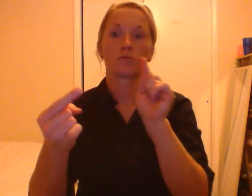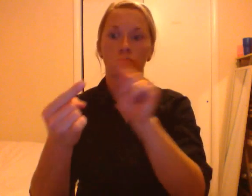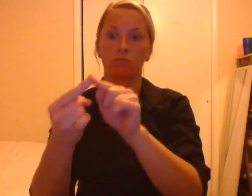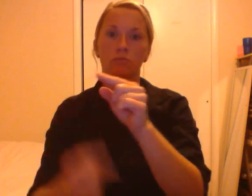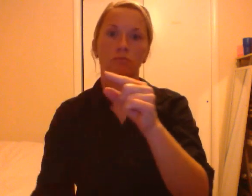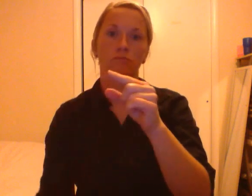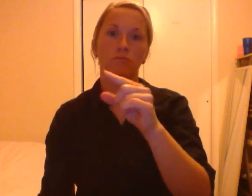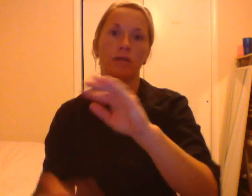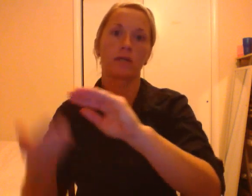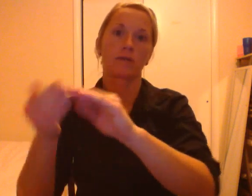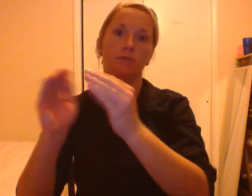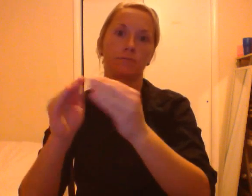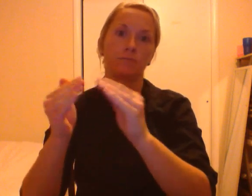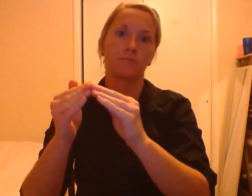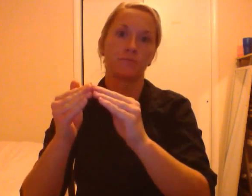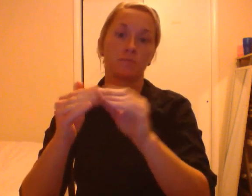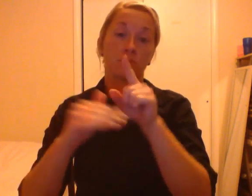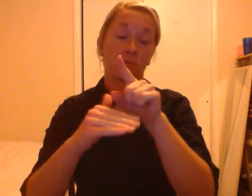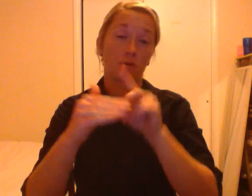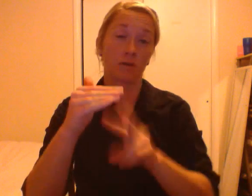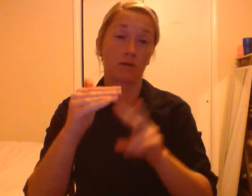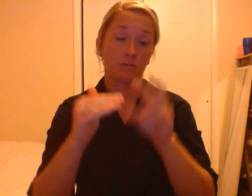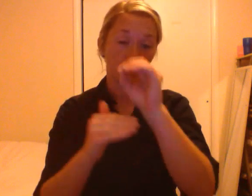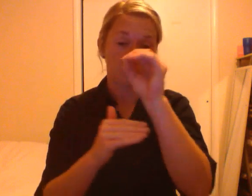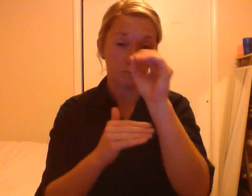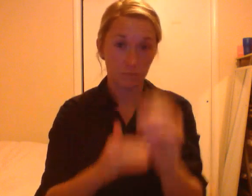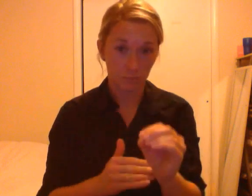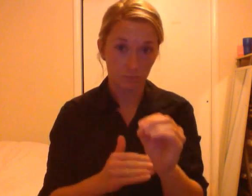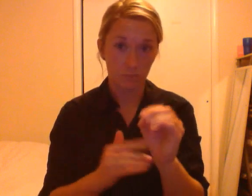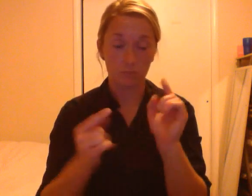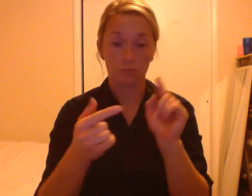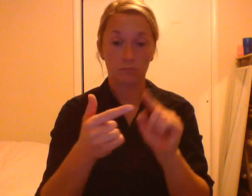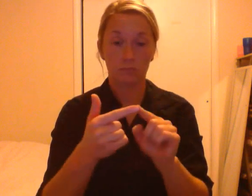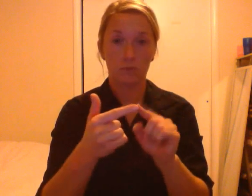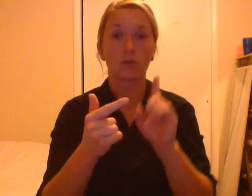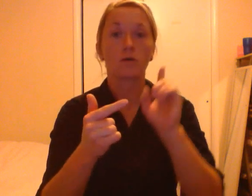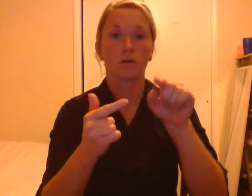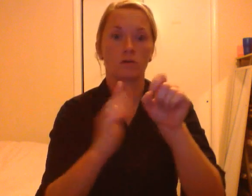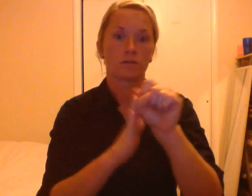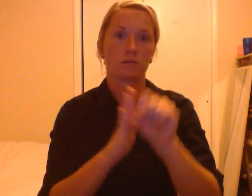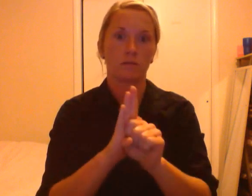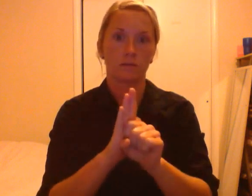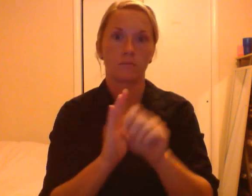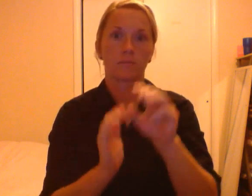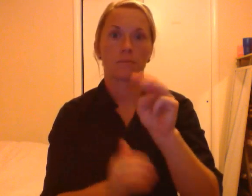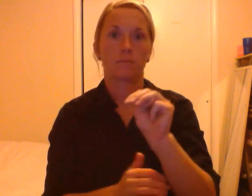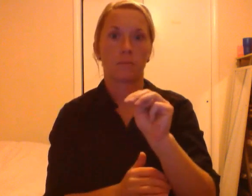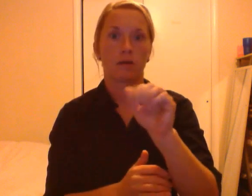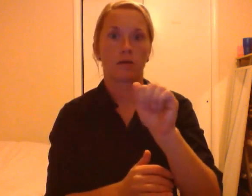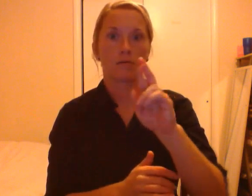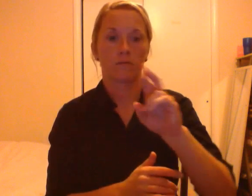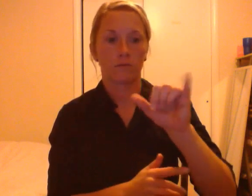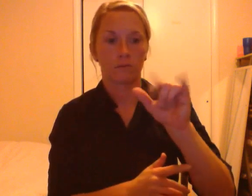okay, and 0.5%, which goes to the state of Maryland, and that pays for all your free parkland and everything